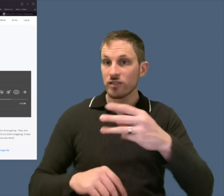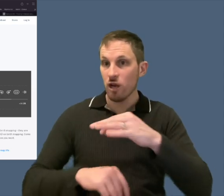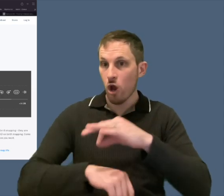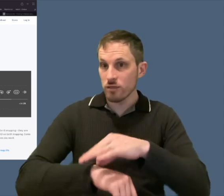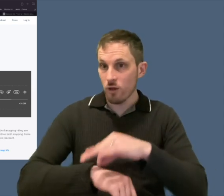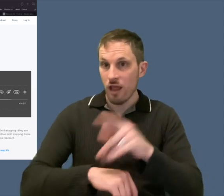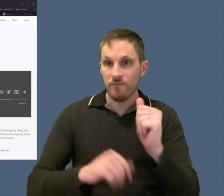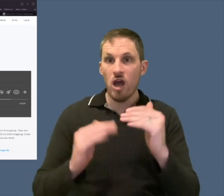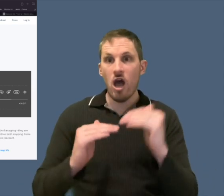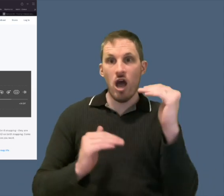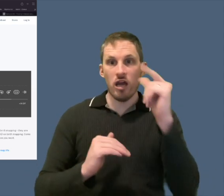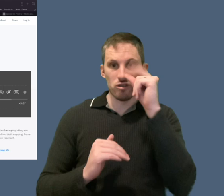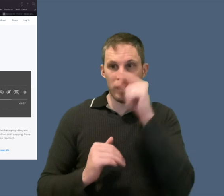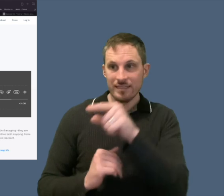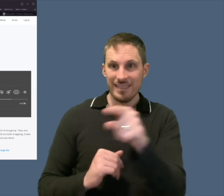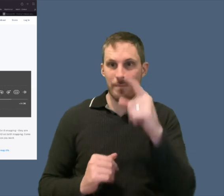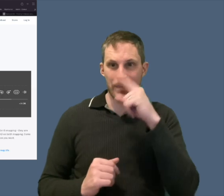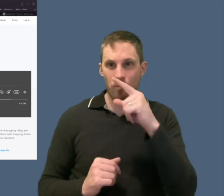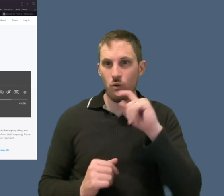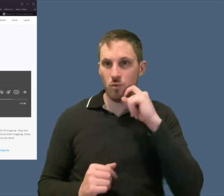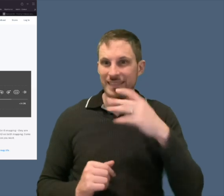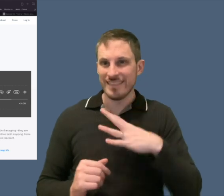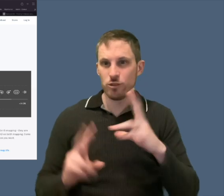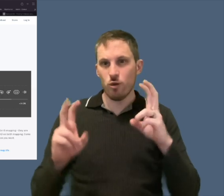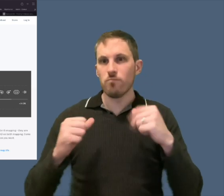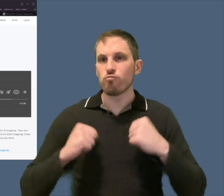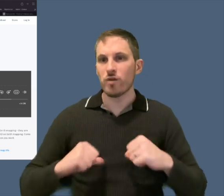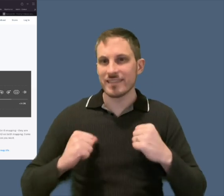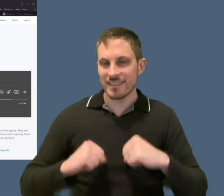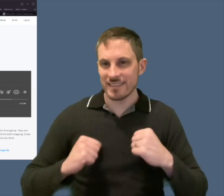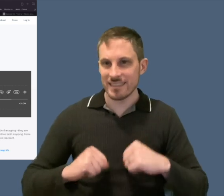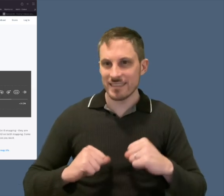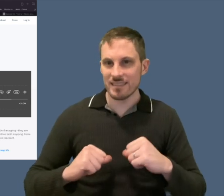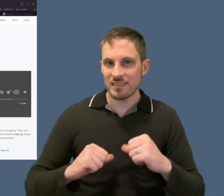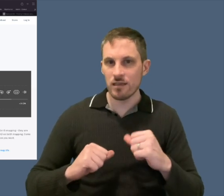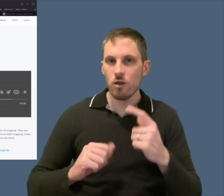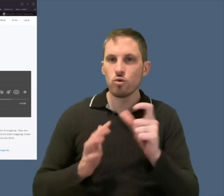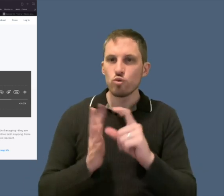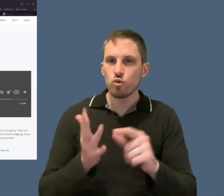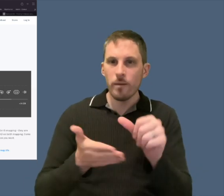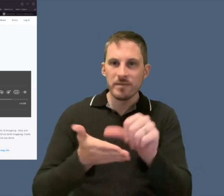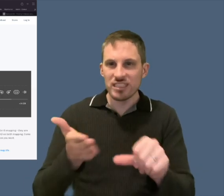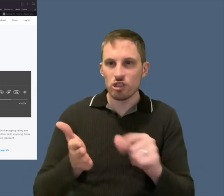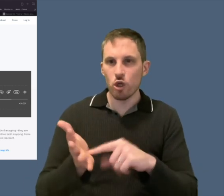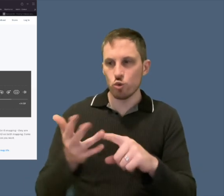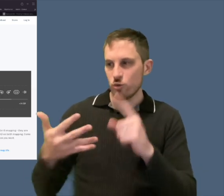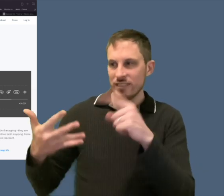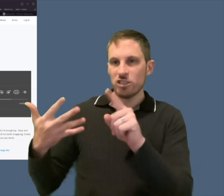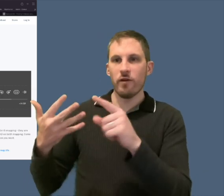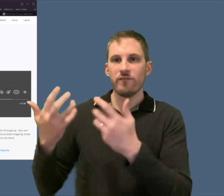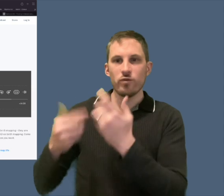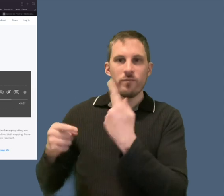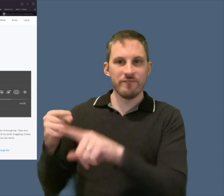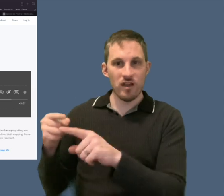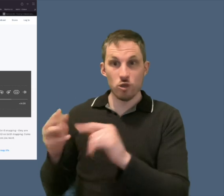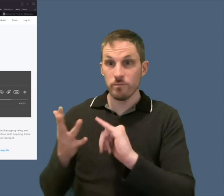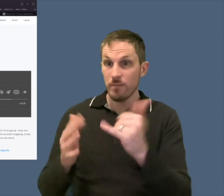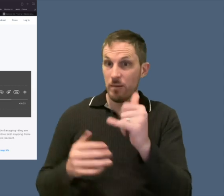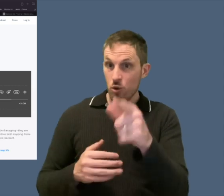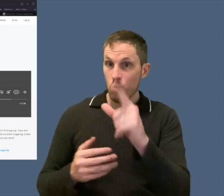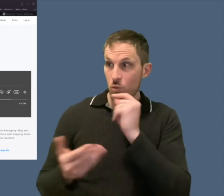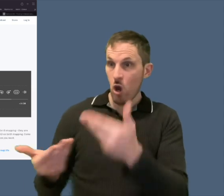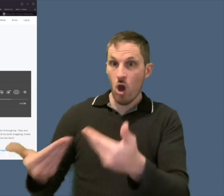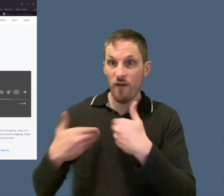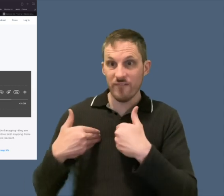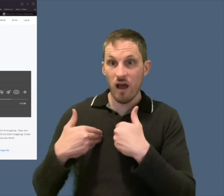a higher chance of people needing to practice, do a certain procedure so that they can tick it off. So you might end up getting offered a